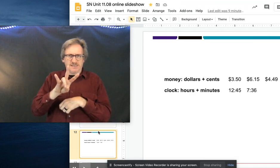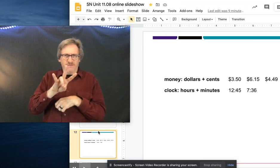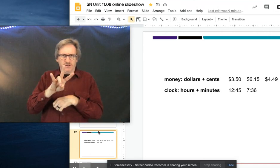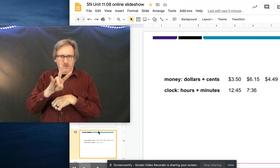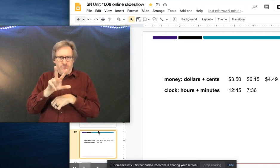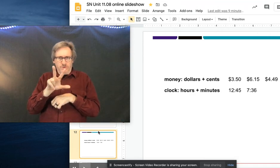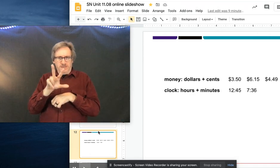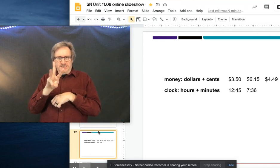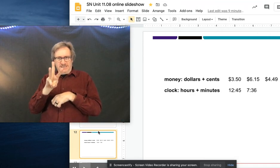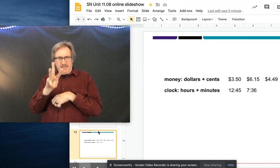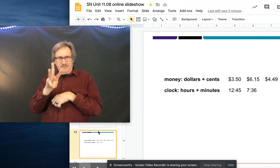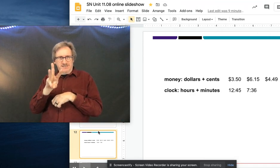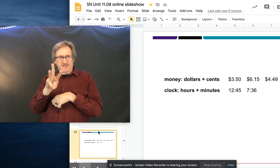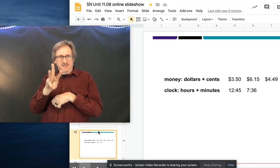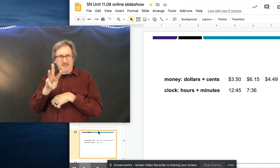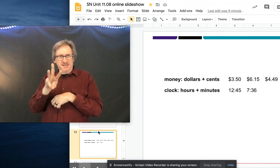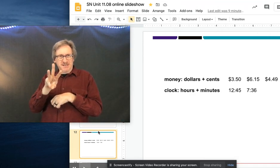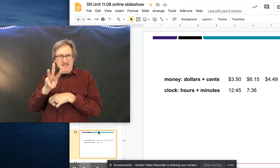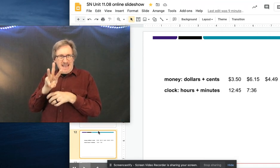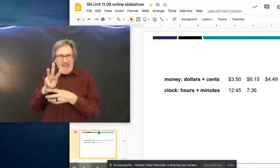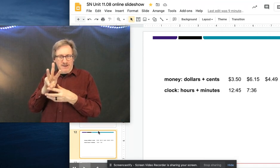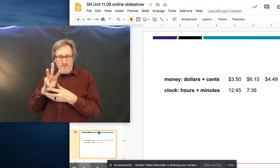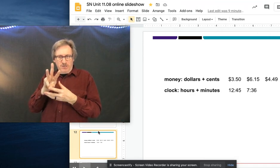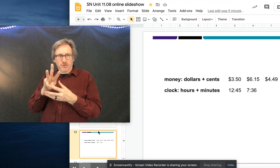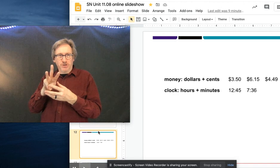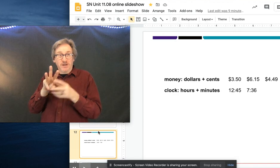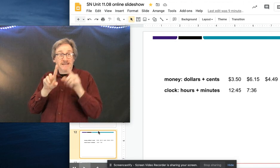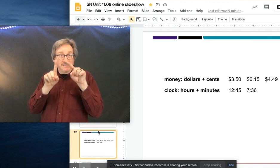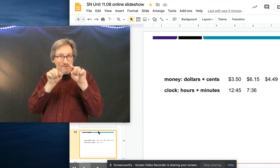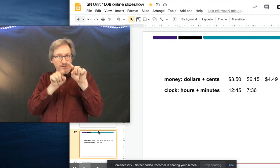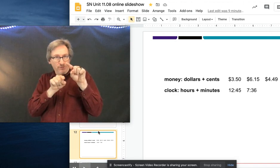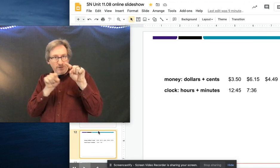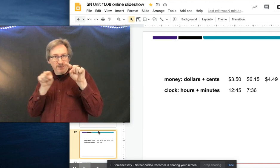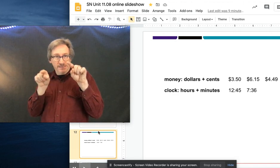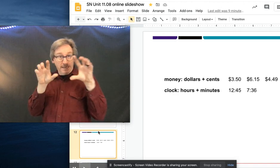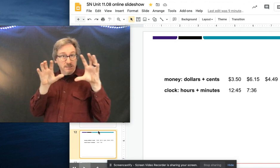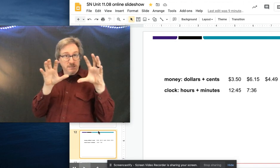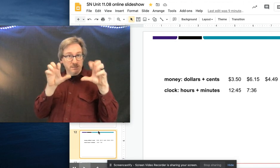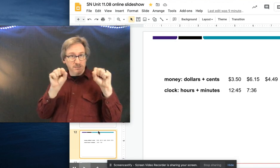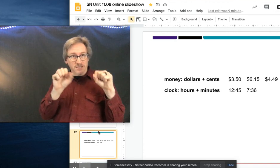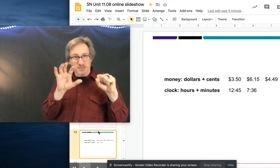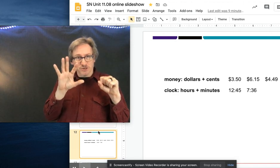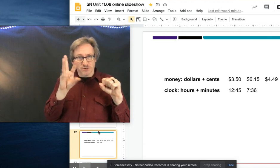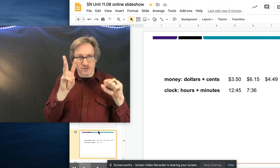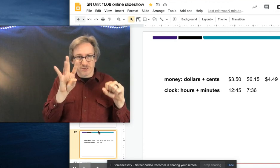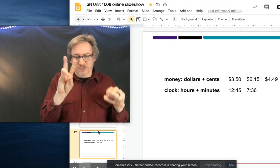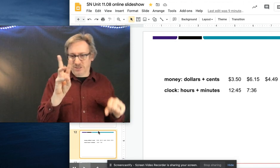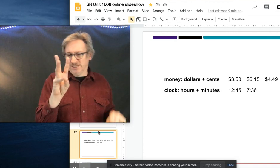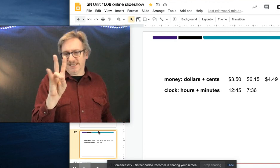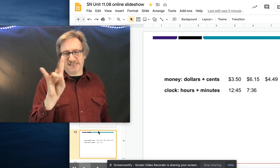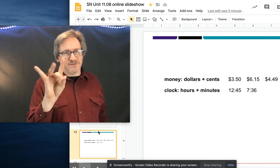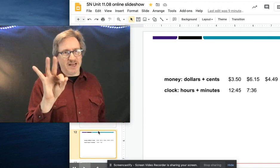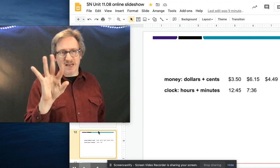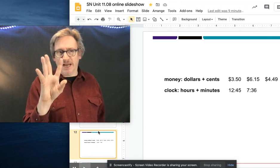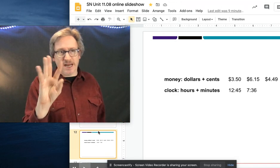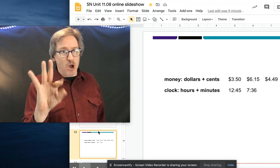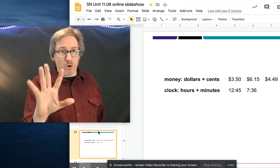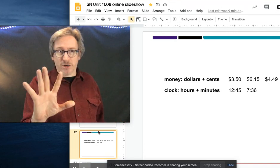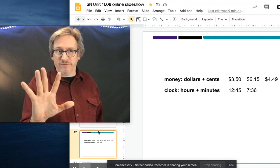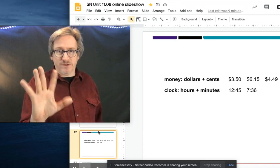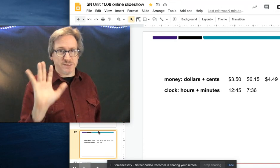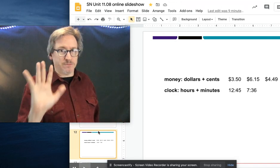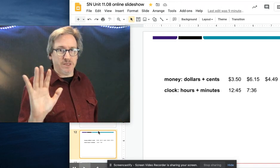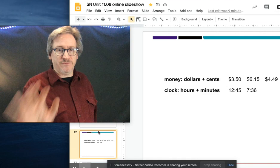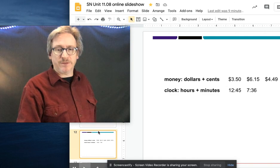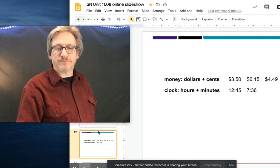think 7:36 and make sure you got the 7, the 3, and the 6. That your 6, 7, 8, 9, I know